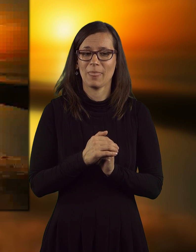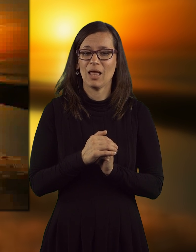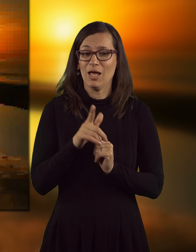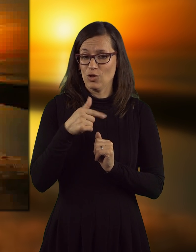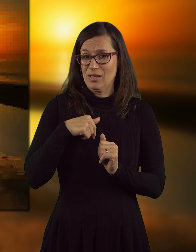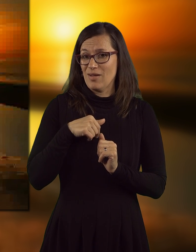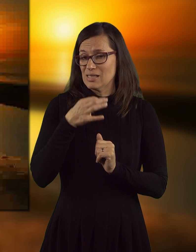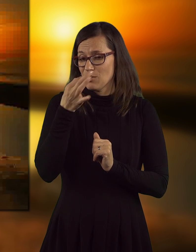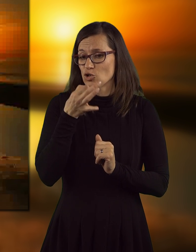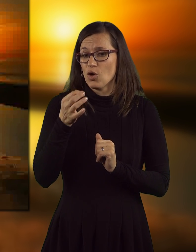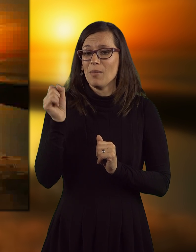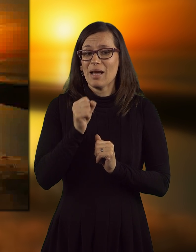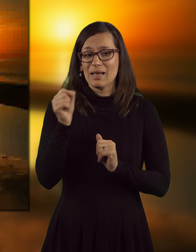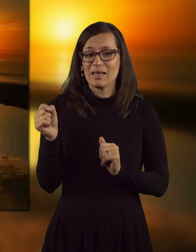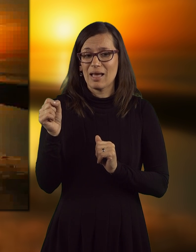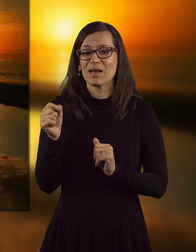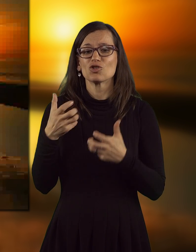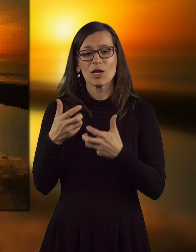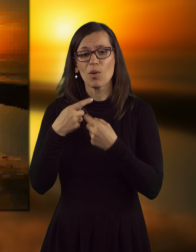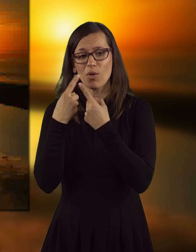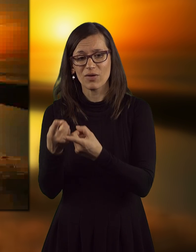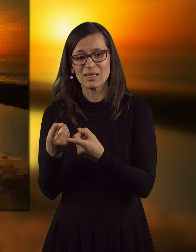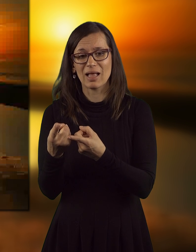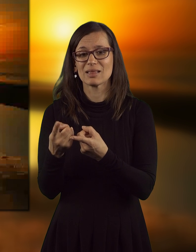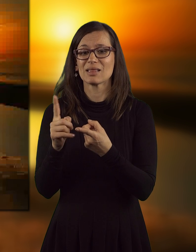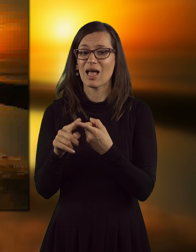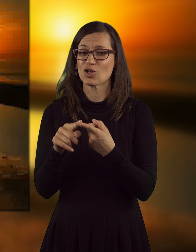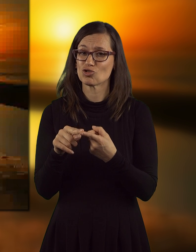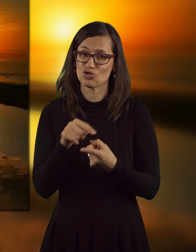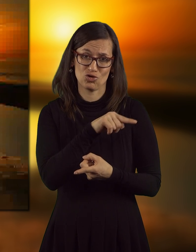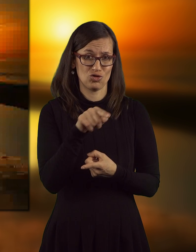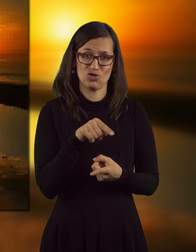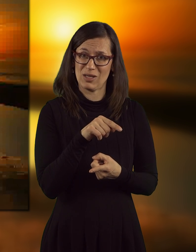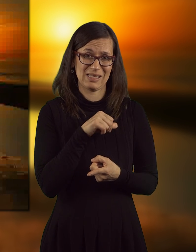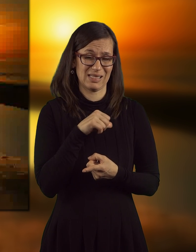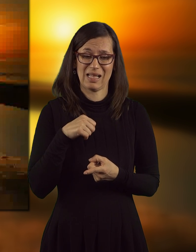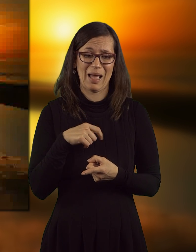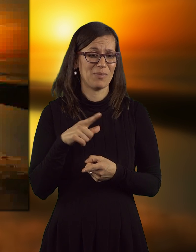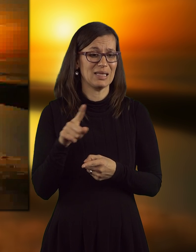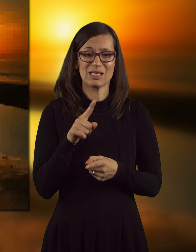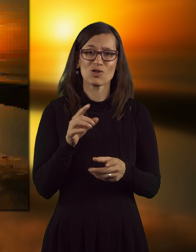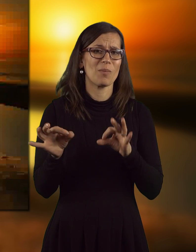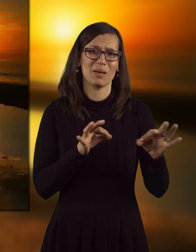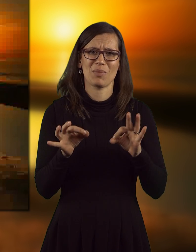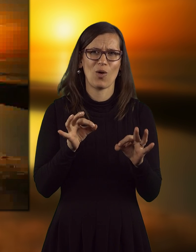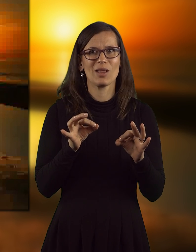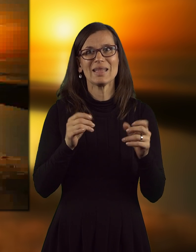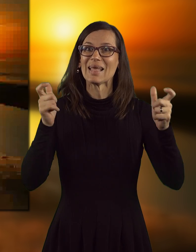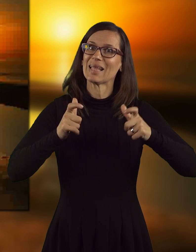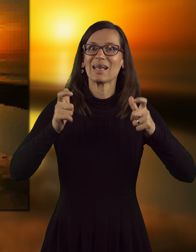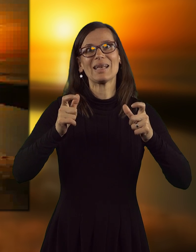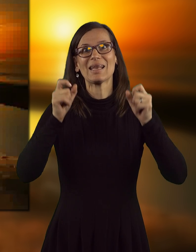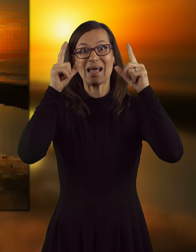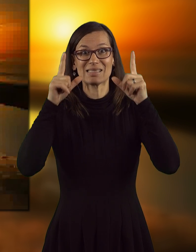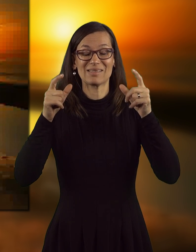the reason that we ask you is because we want to convey to you that unless they are willing to